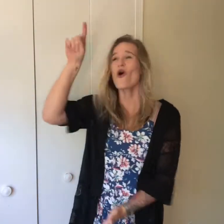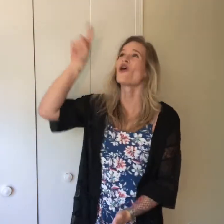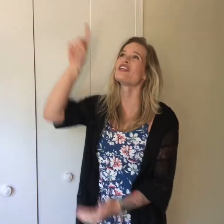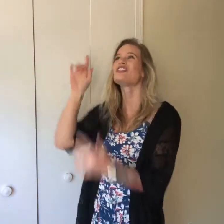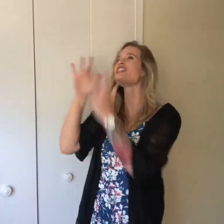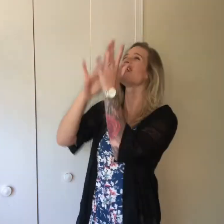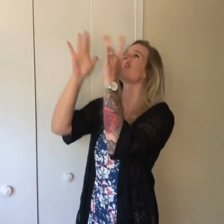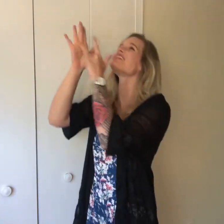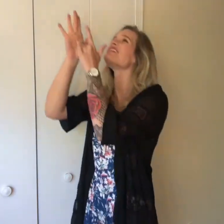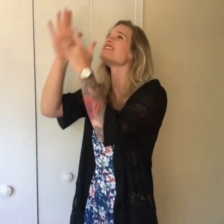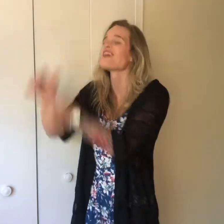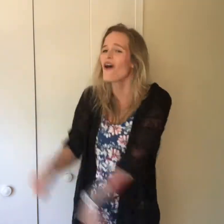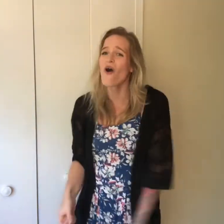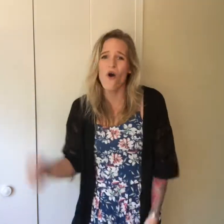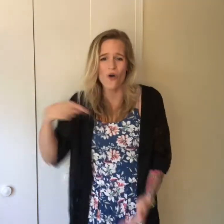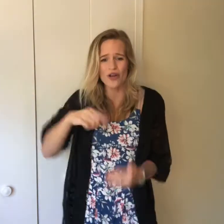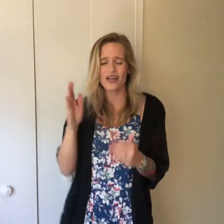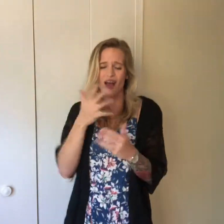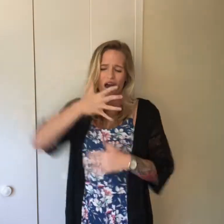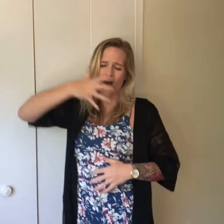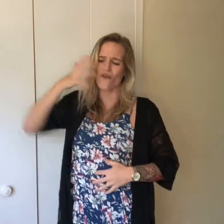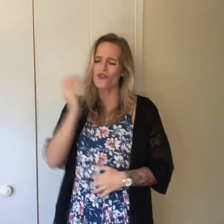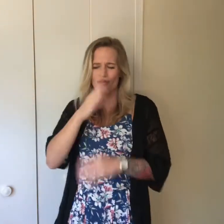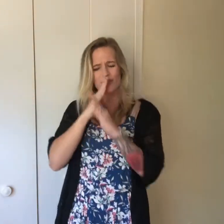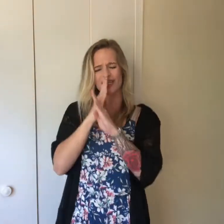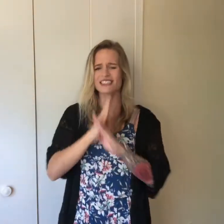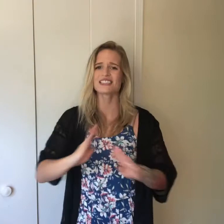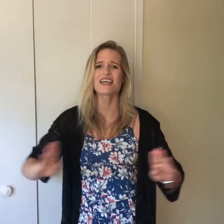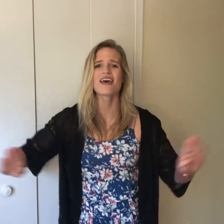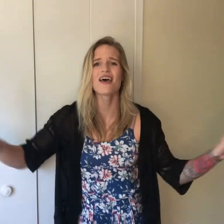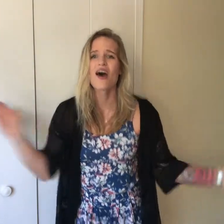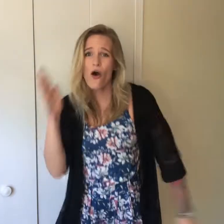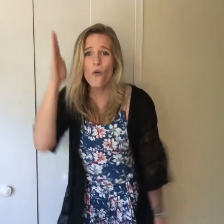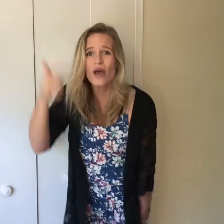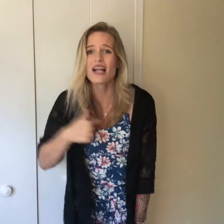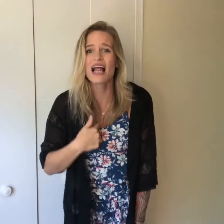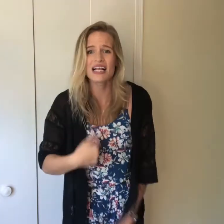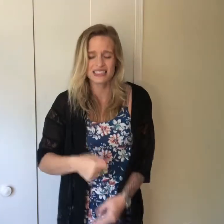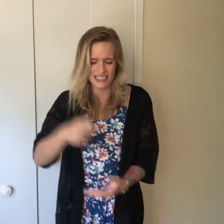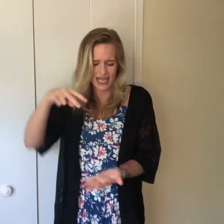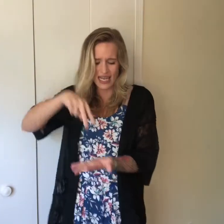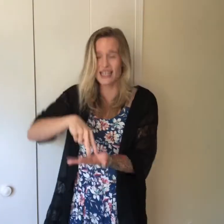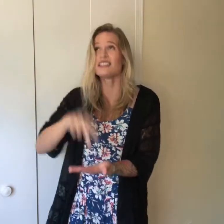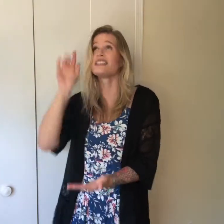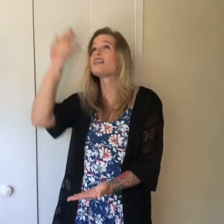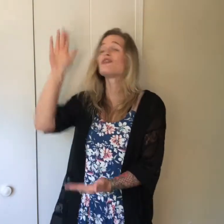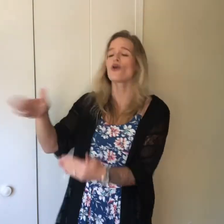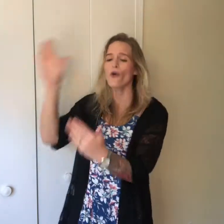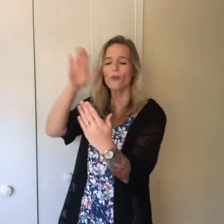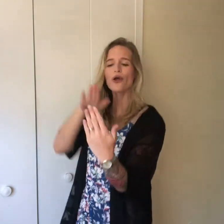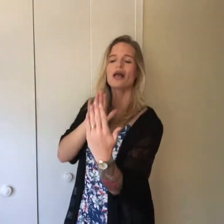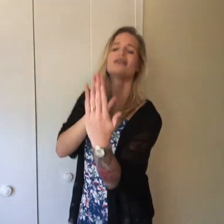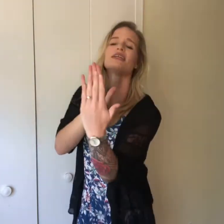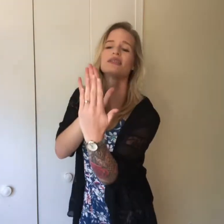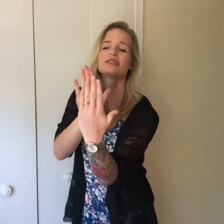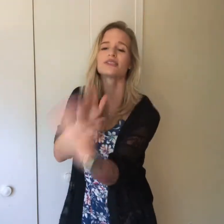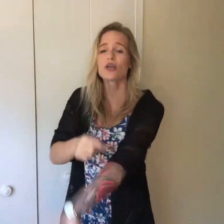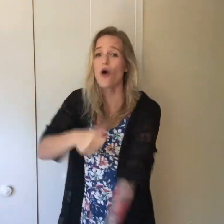you, Jesus, or in awe of you be still? Will I stand in your presence, or to